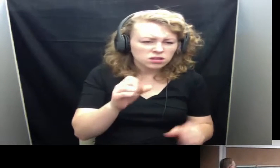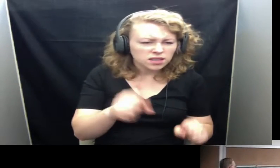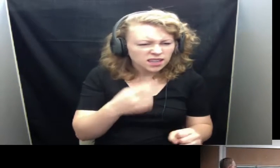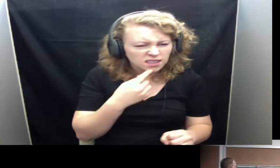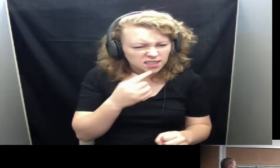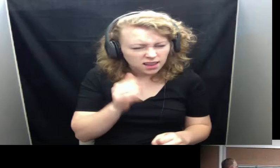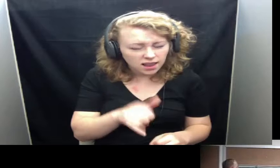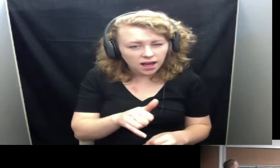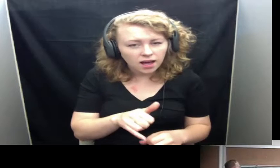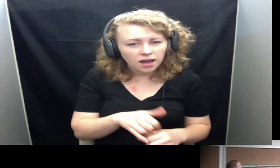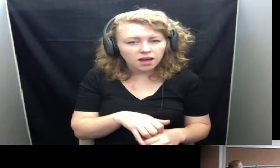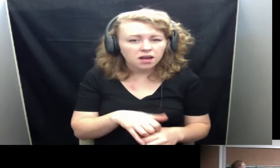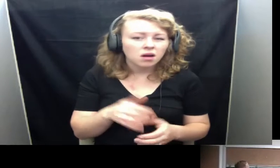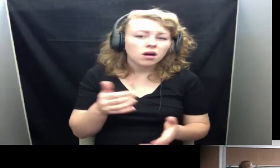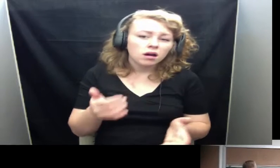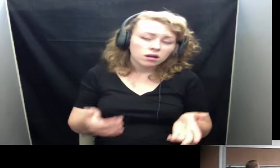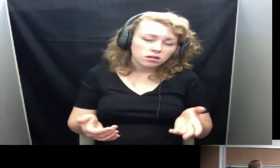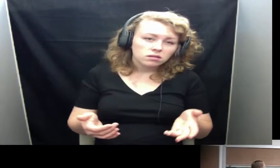0, okay.